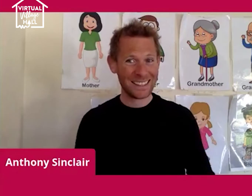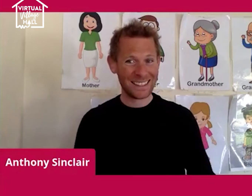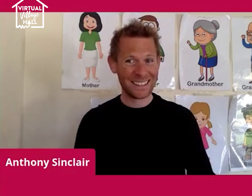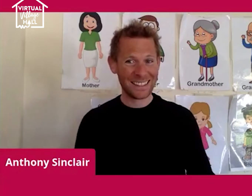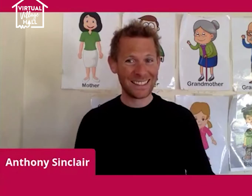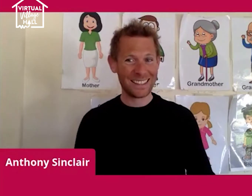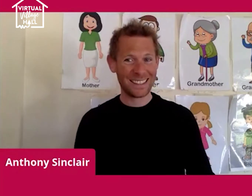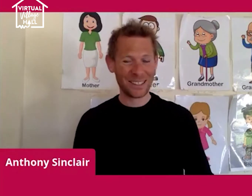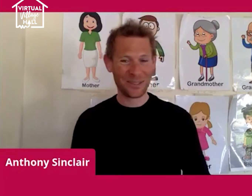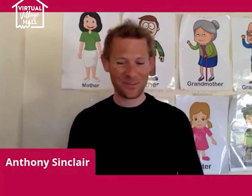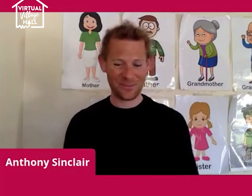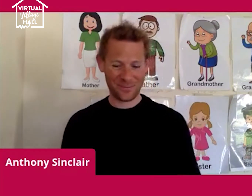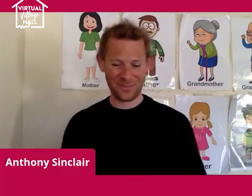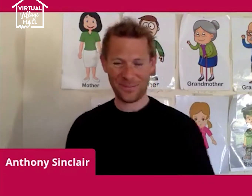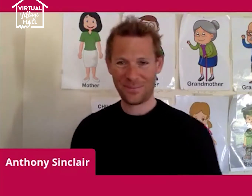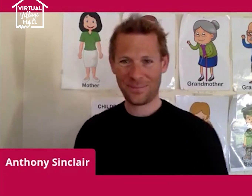Okay, ready?